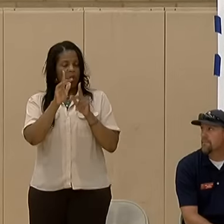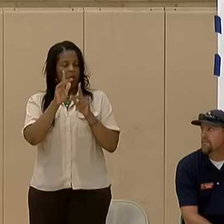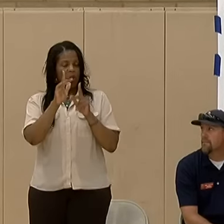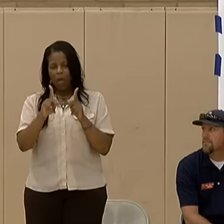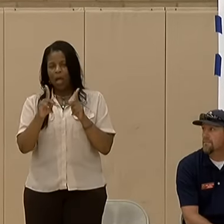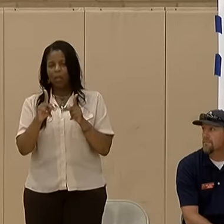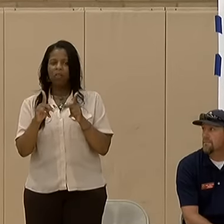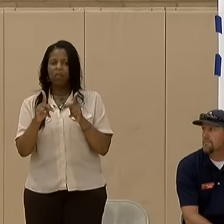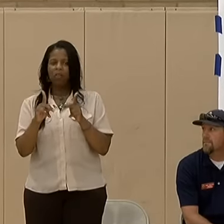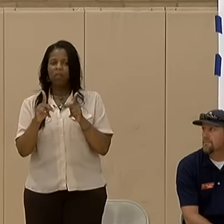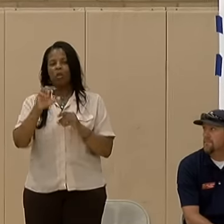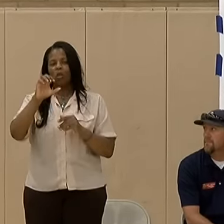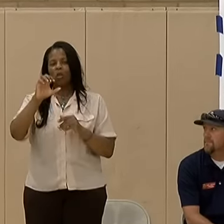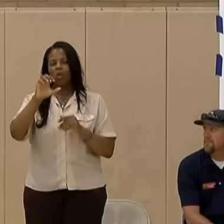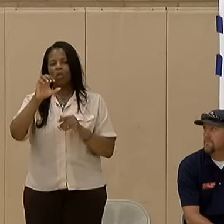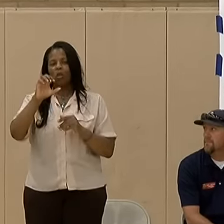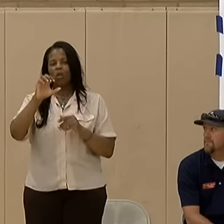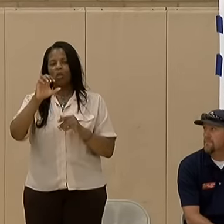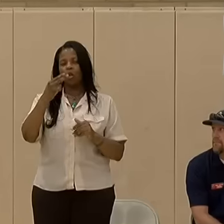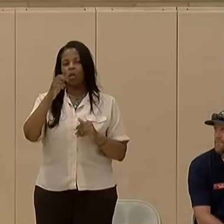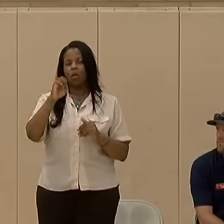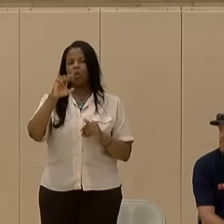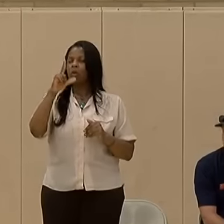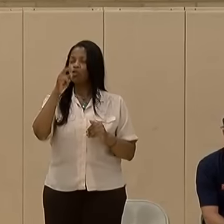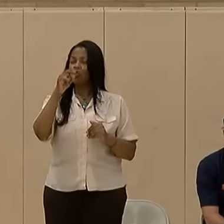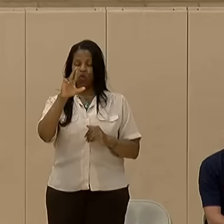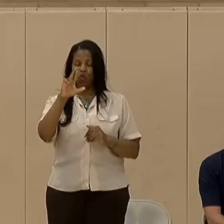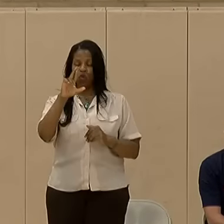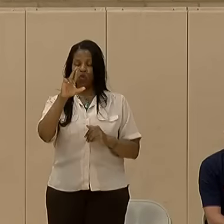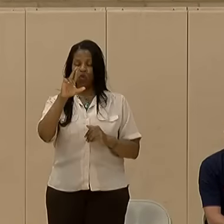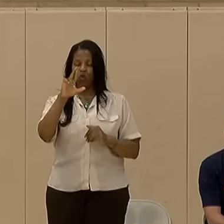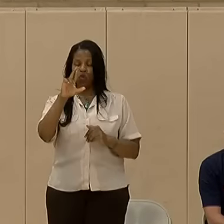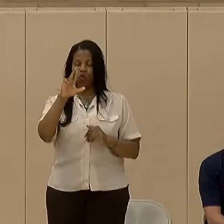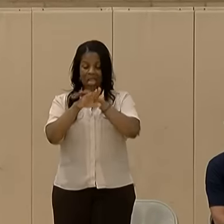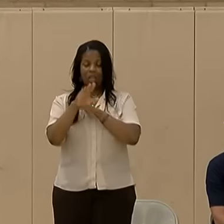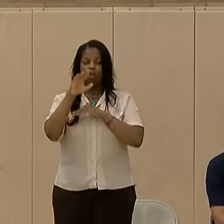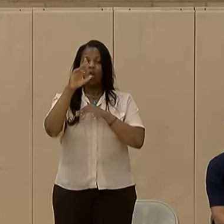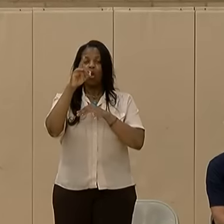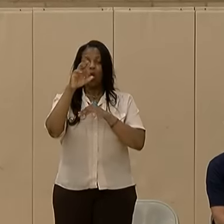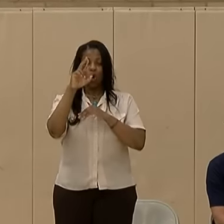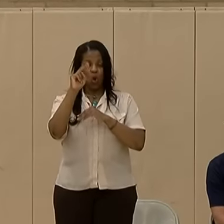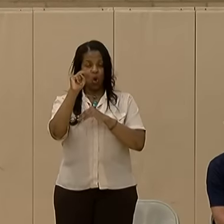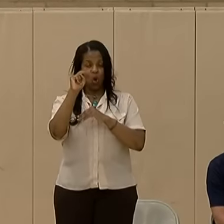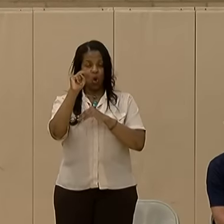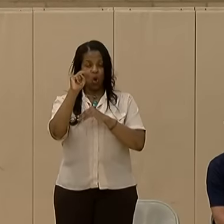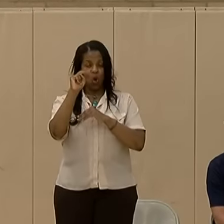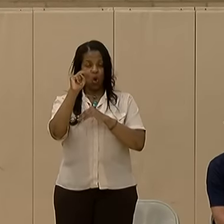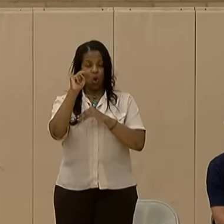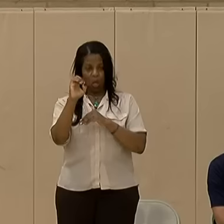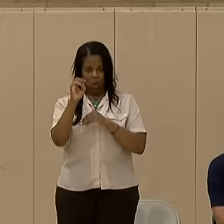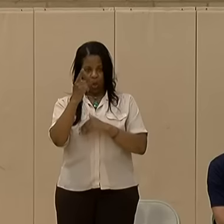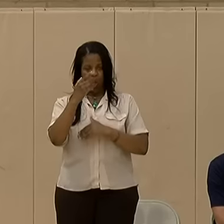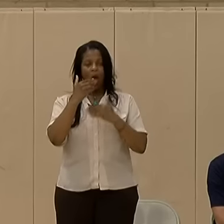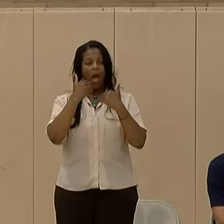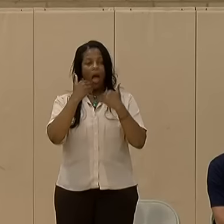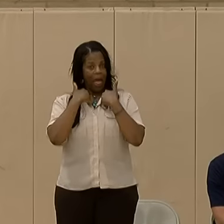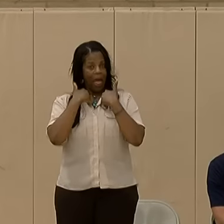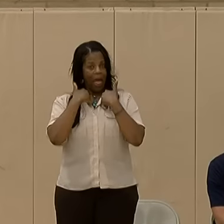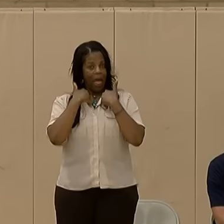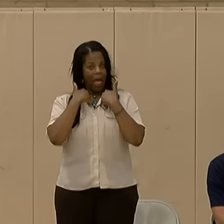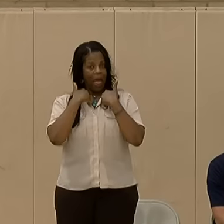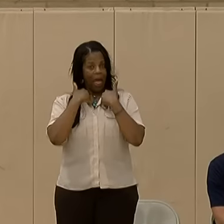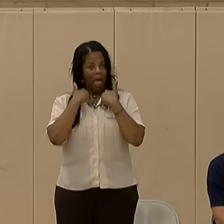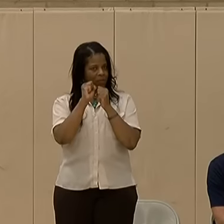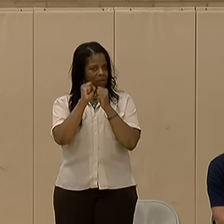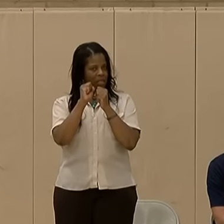evacuation shelter in Kernville earlier. And let me cover just one more item that I'm sure the Chief also is well aware